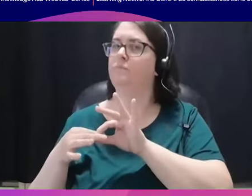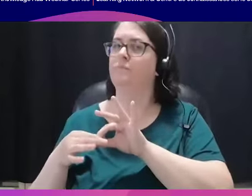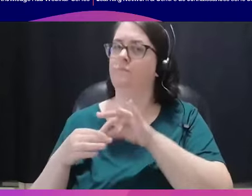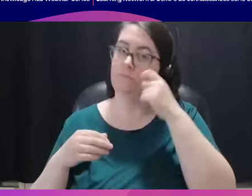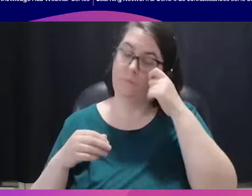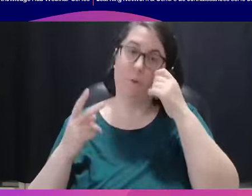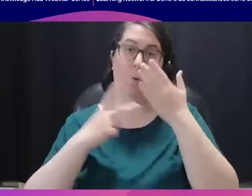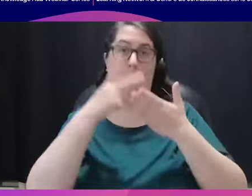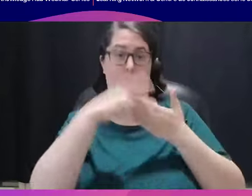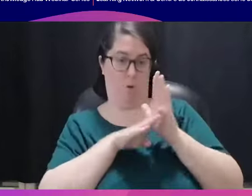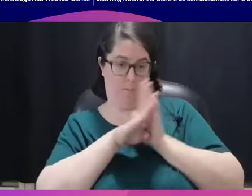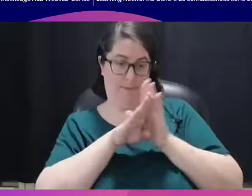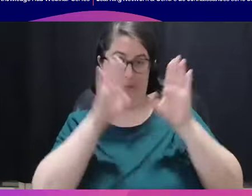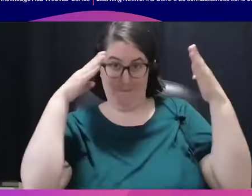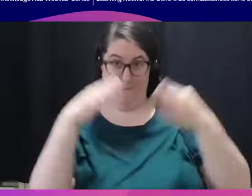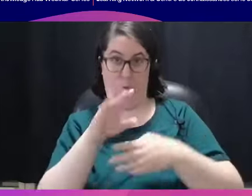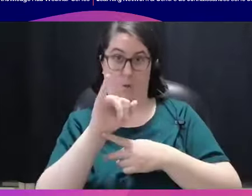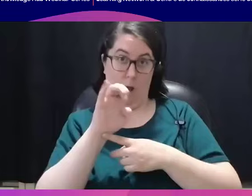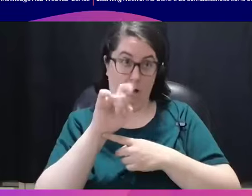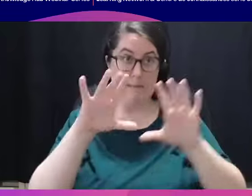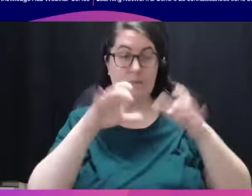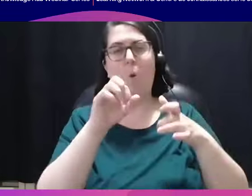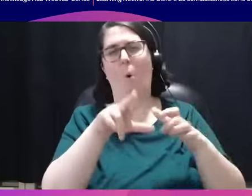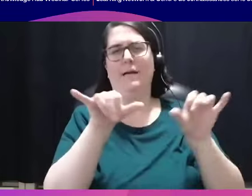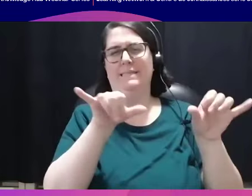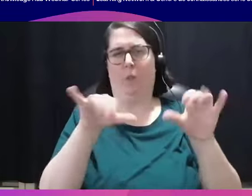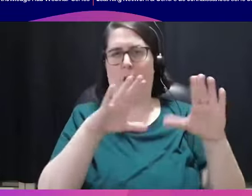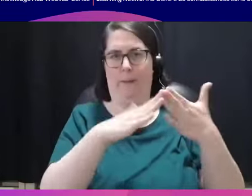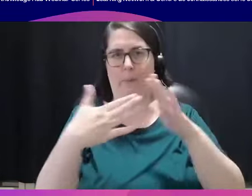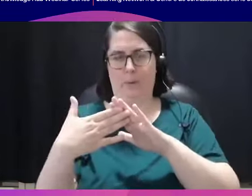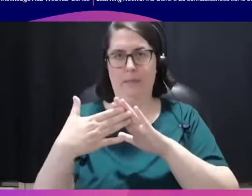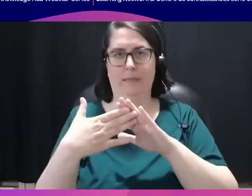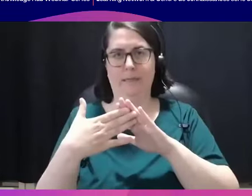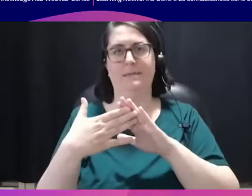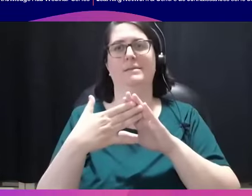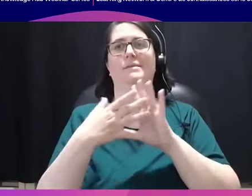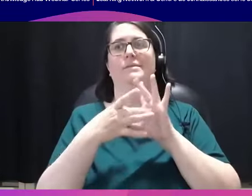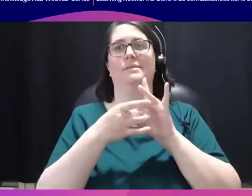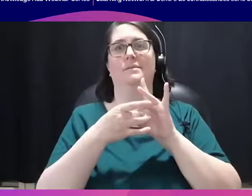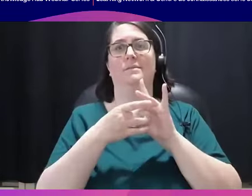programming that targets incels or adjacent communities.